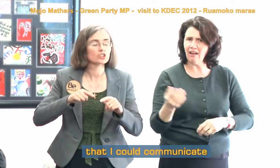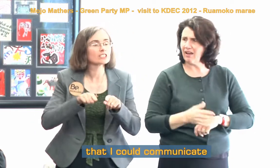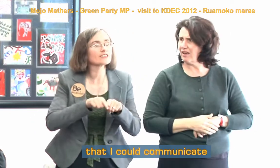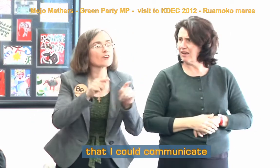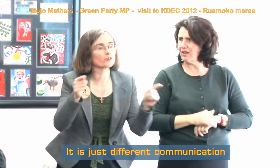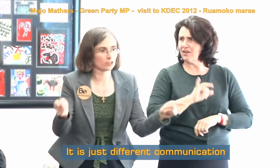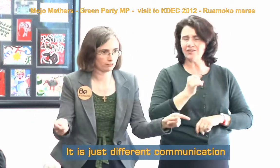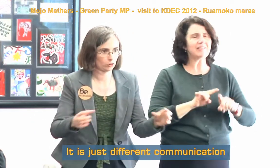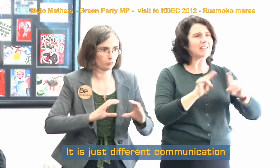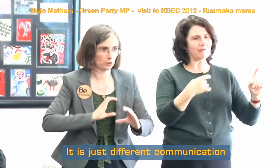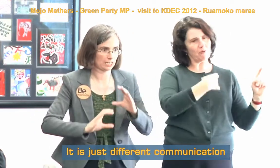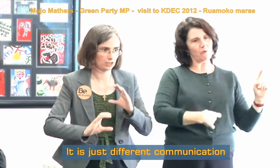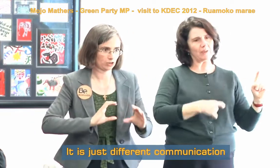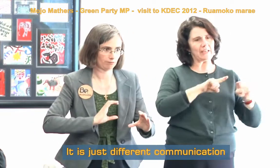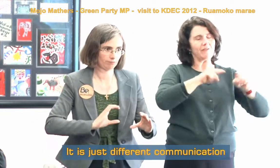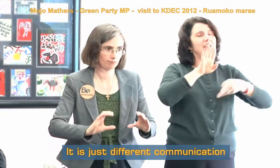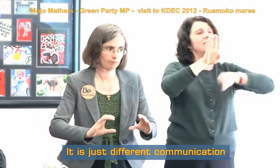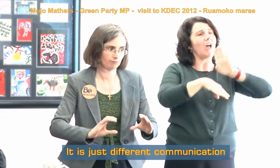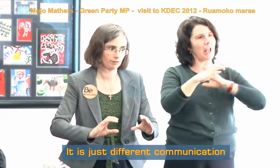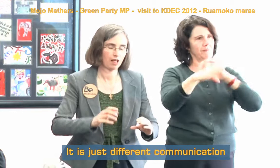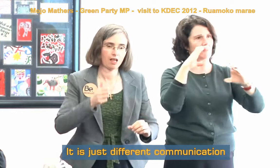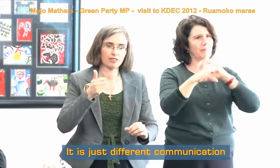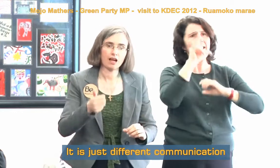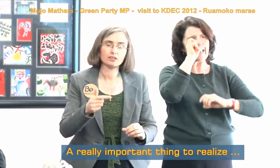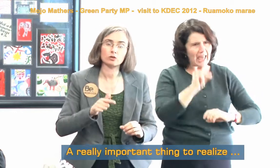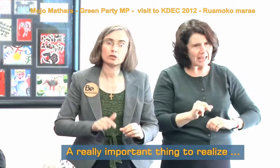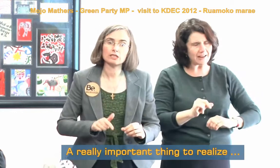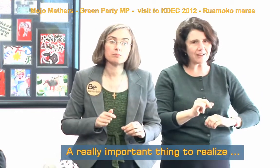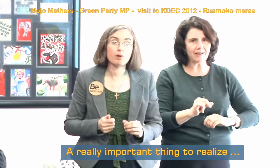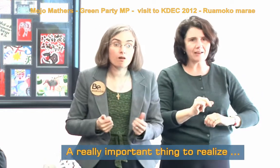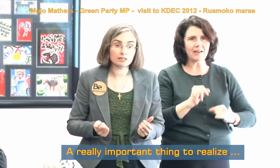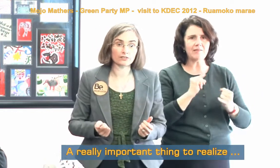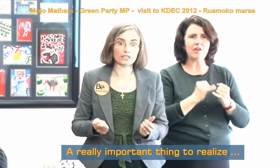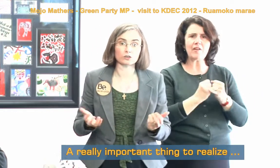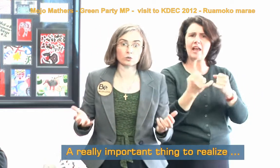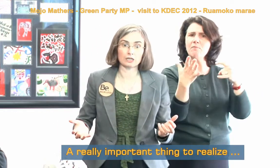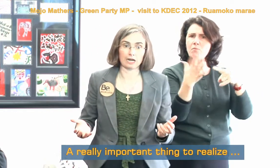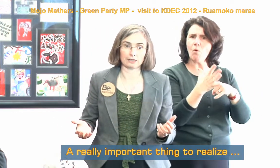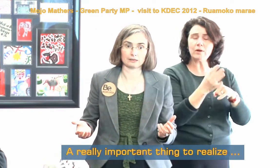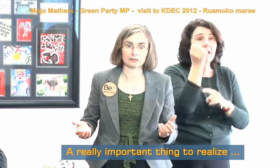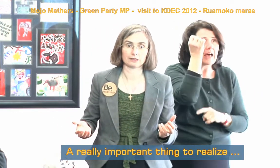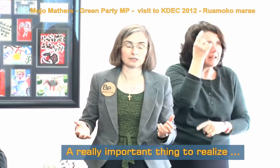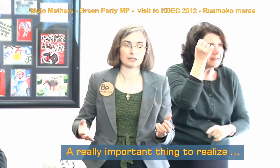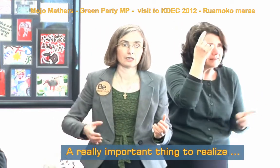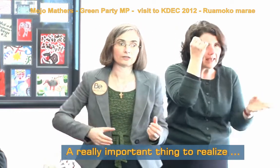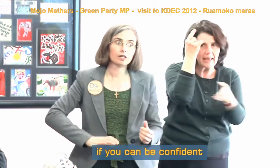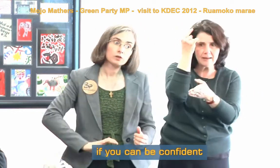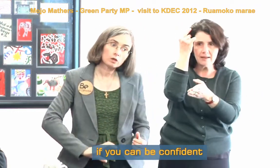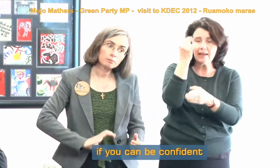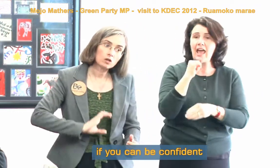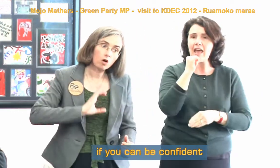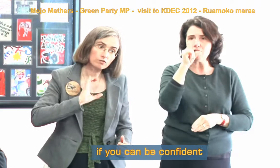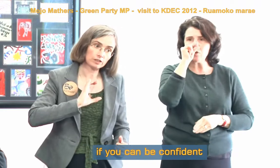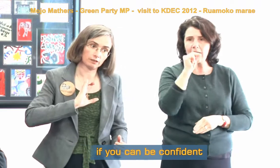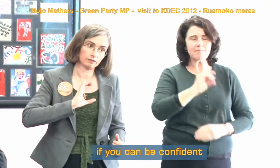And this is different communication. And that is a really important thing to realise. that